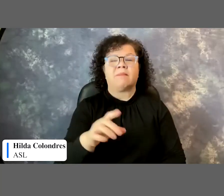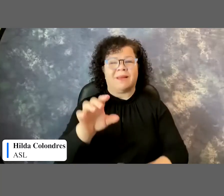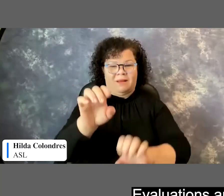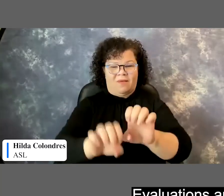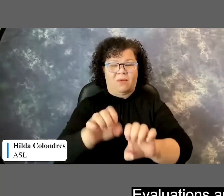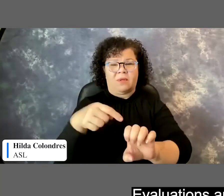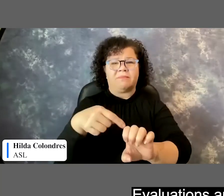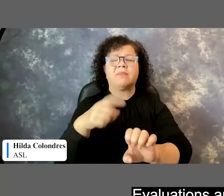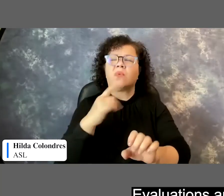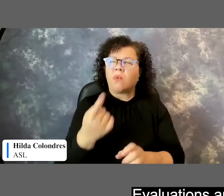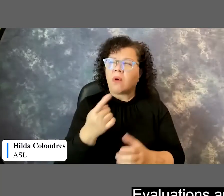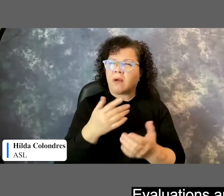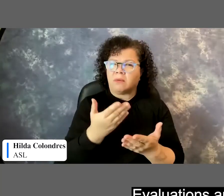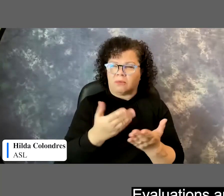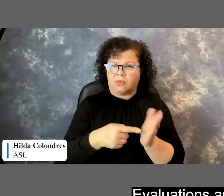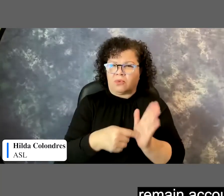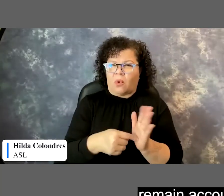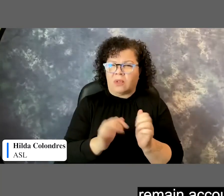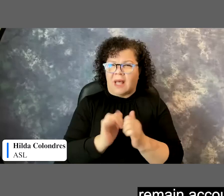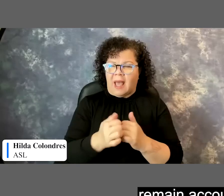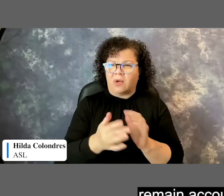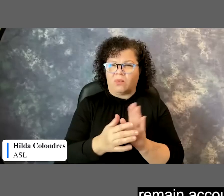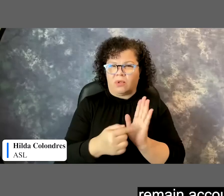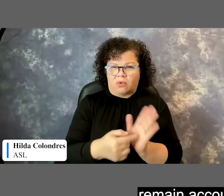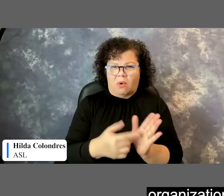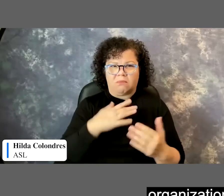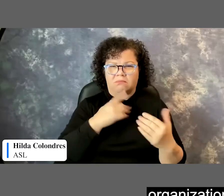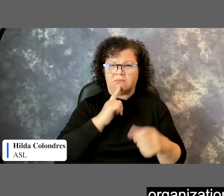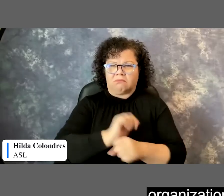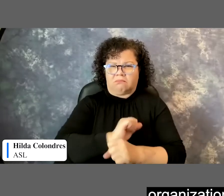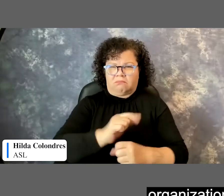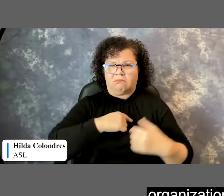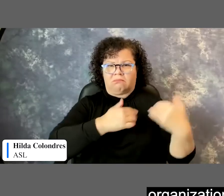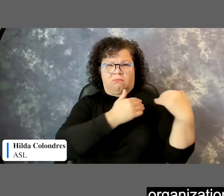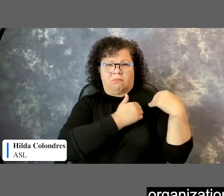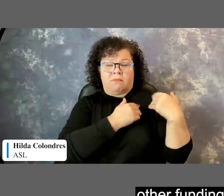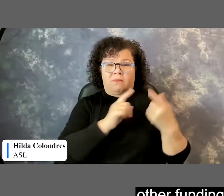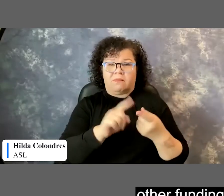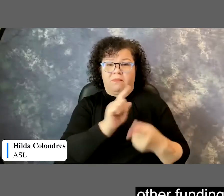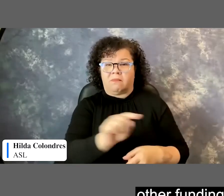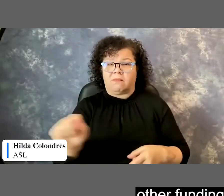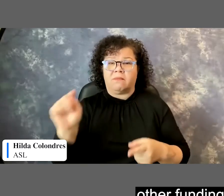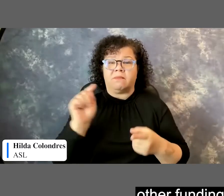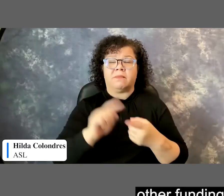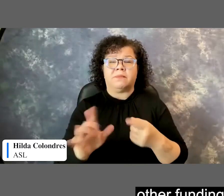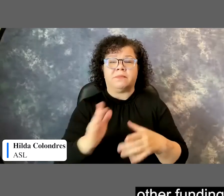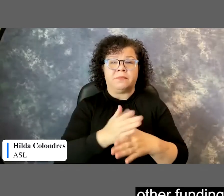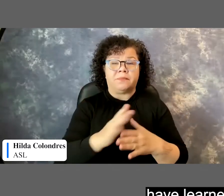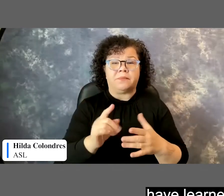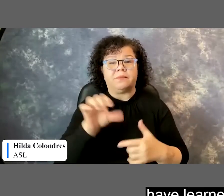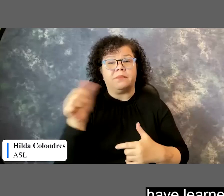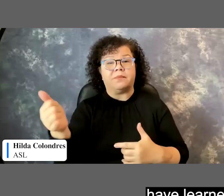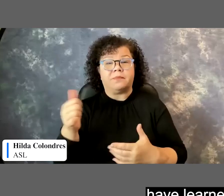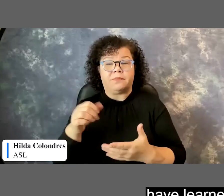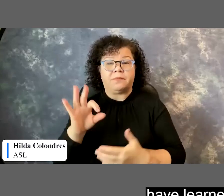Evaluations are one way that we can remain accountable to grantee organizations and share with other funding partners what we have